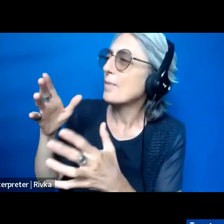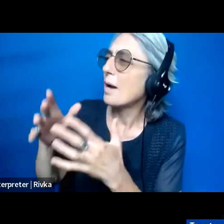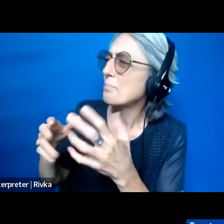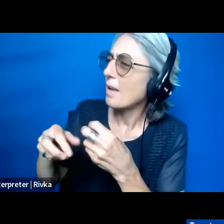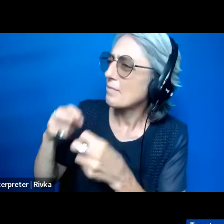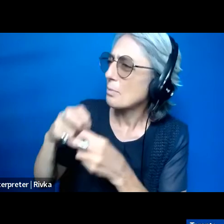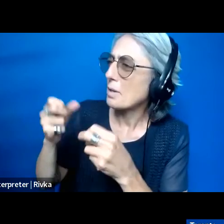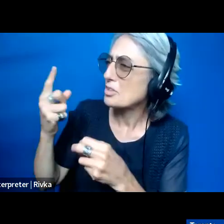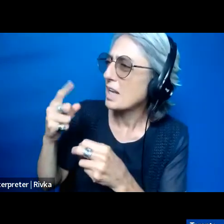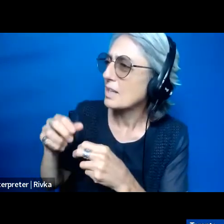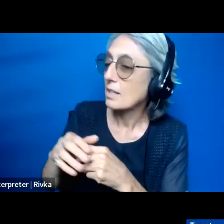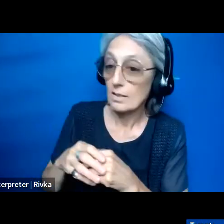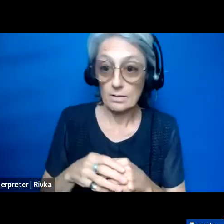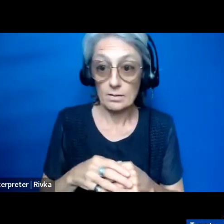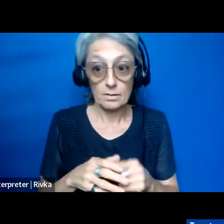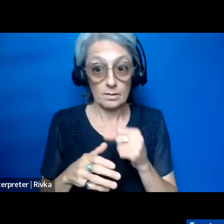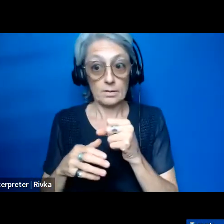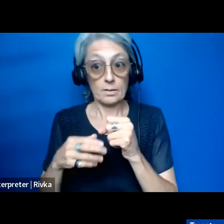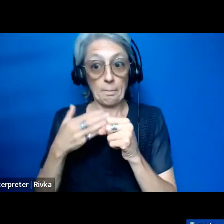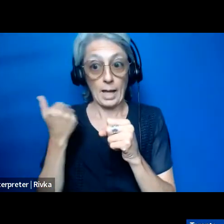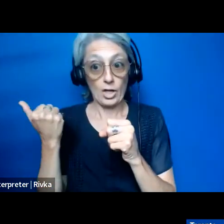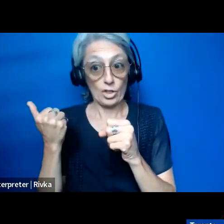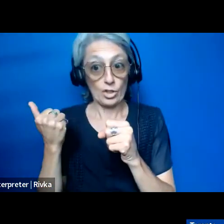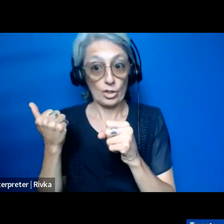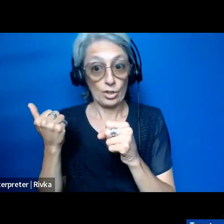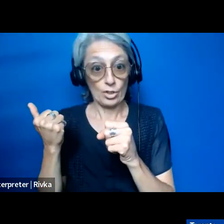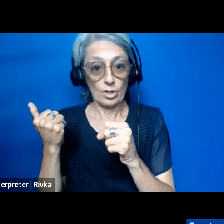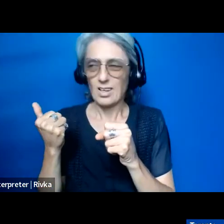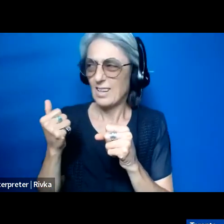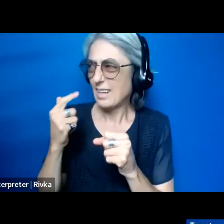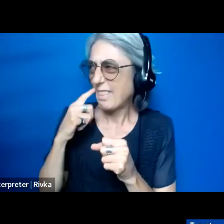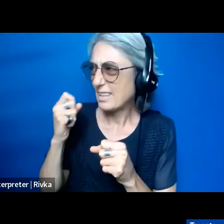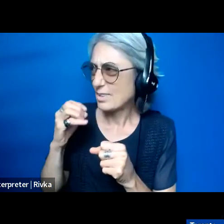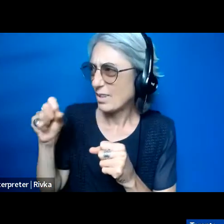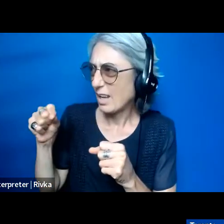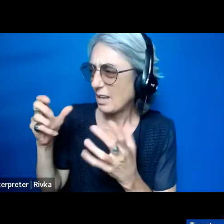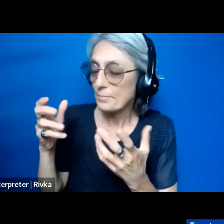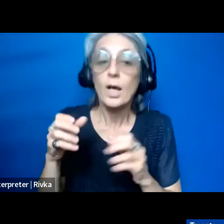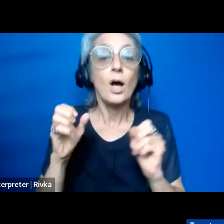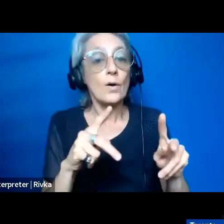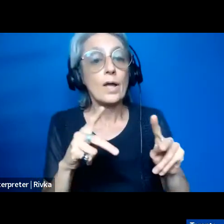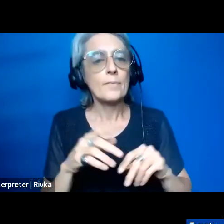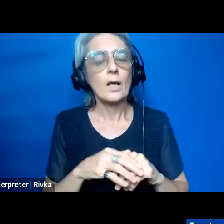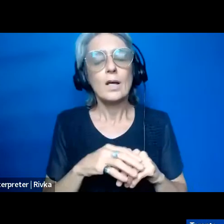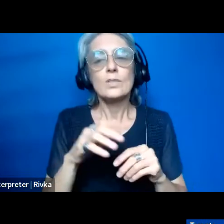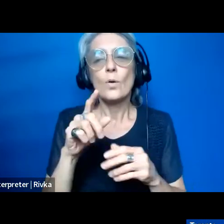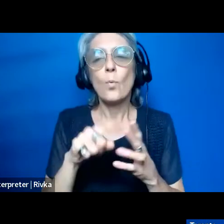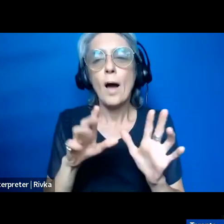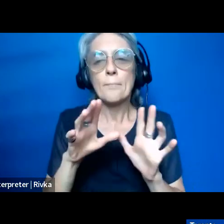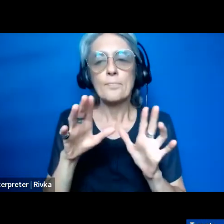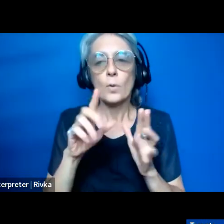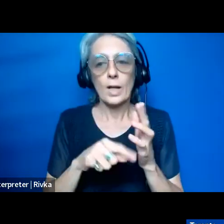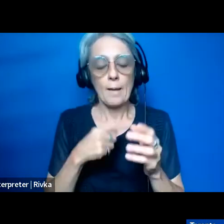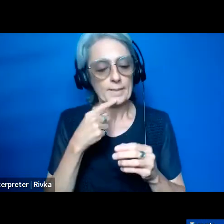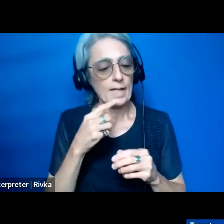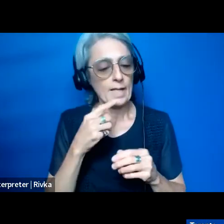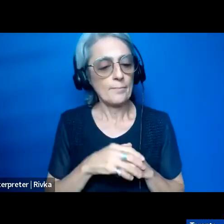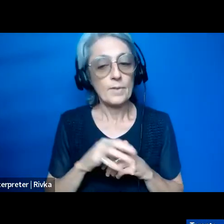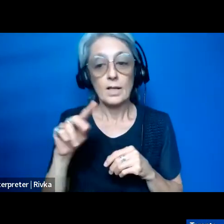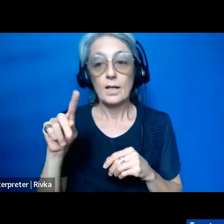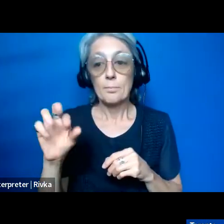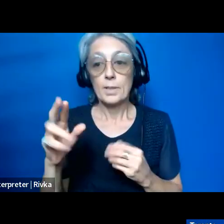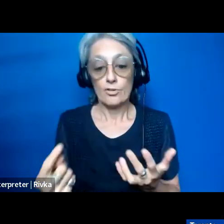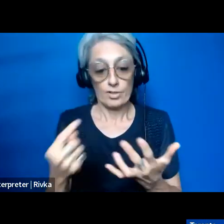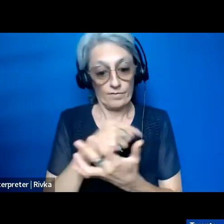understanding. Is this better? Yeah, I think so. Okay. So what I was saying was that the peer review was